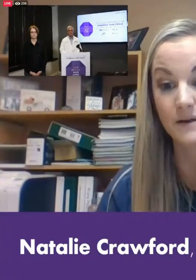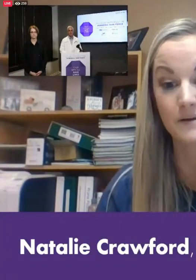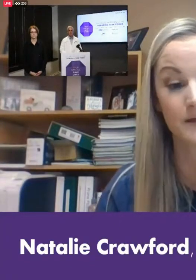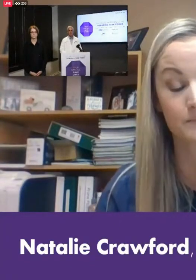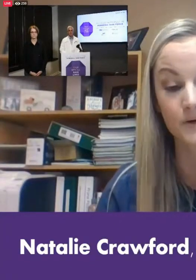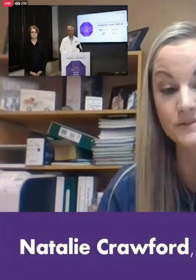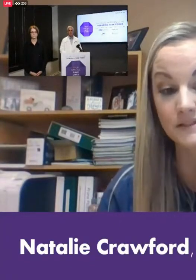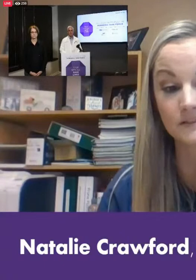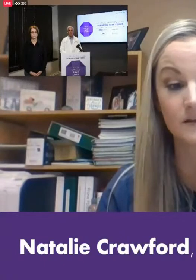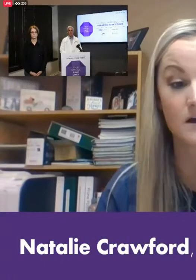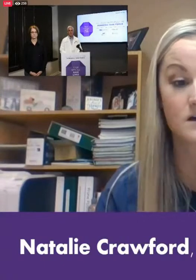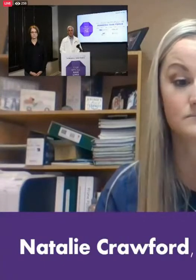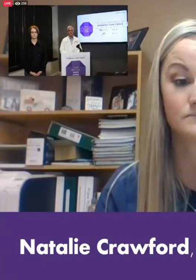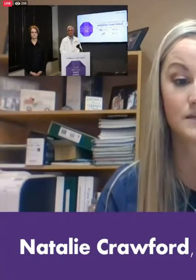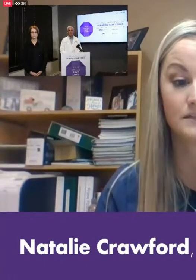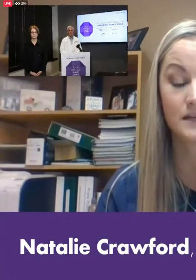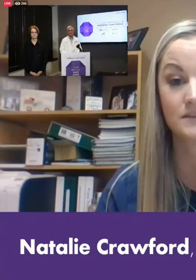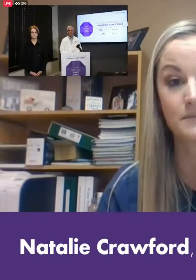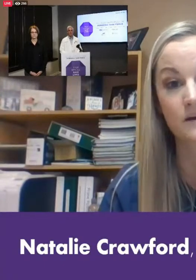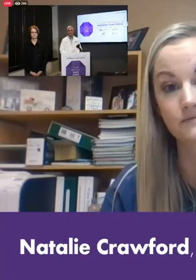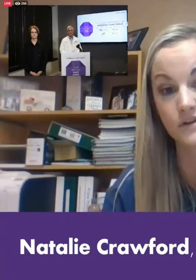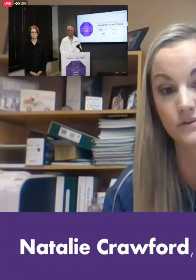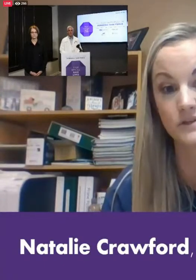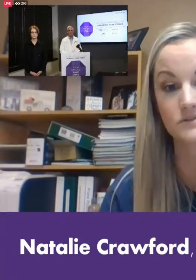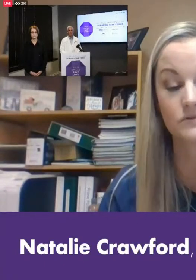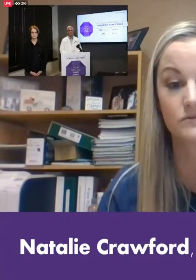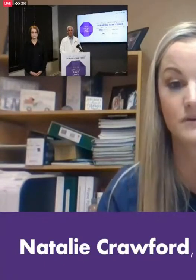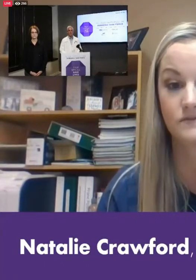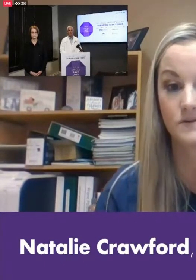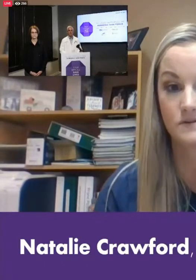that body, that person, and get them out